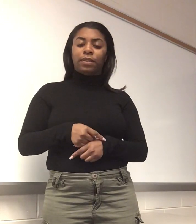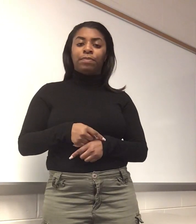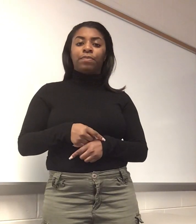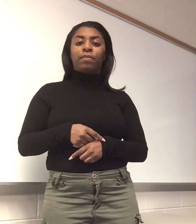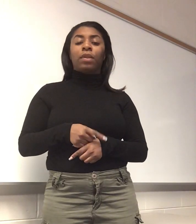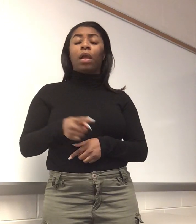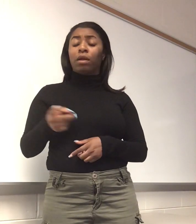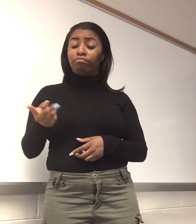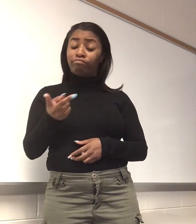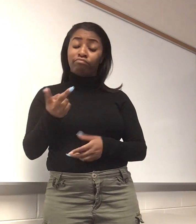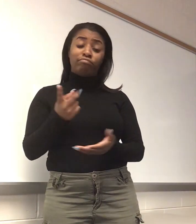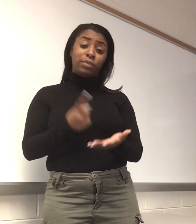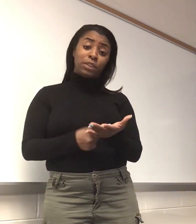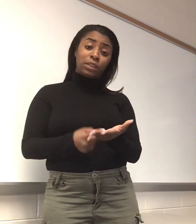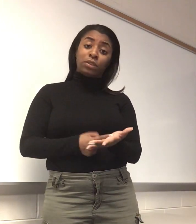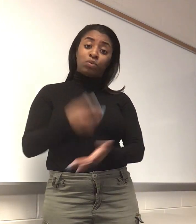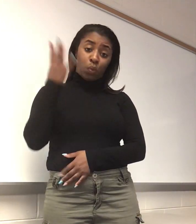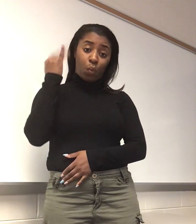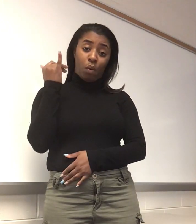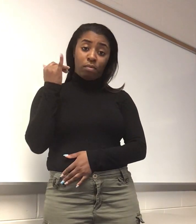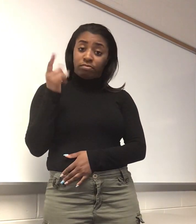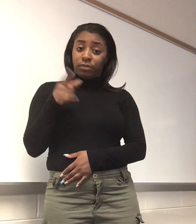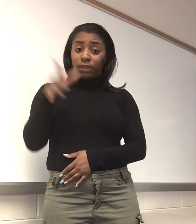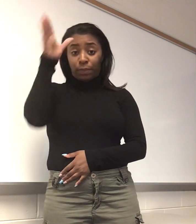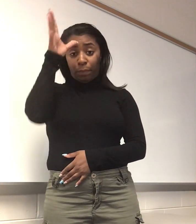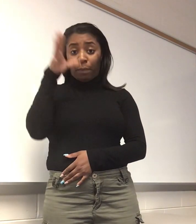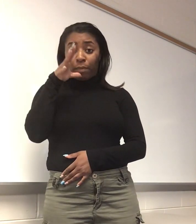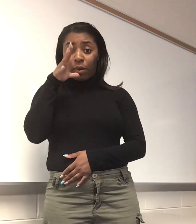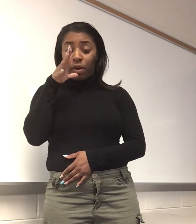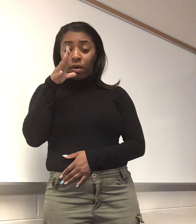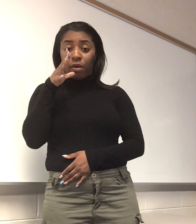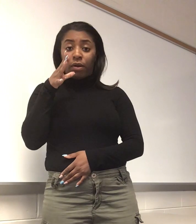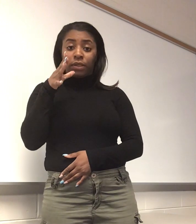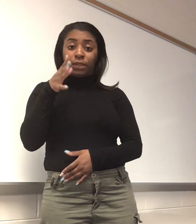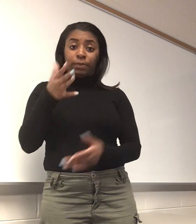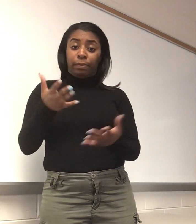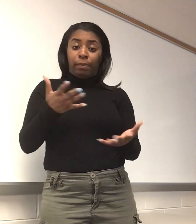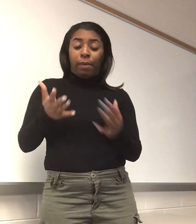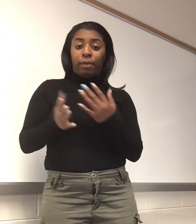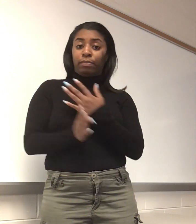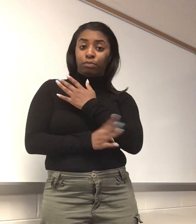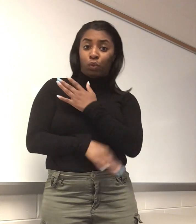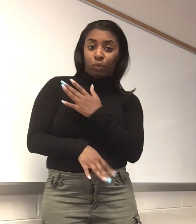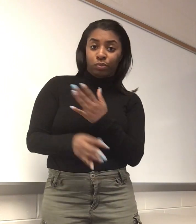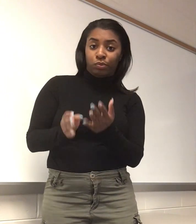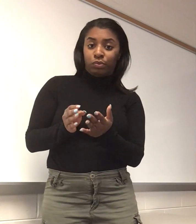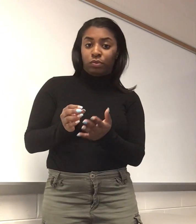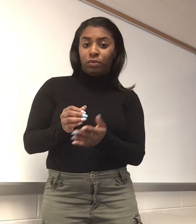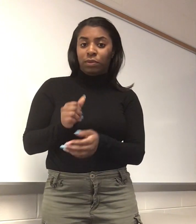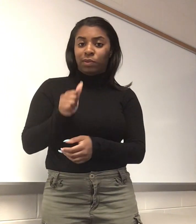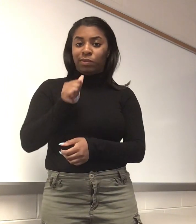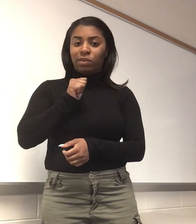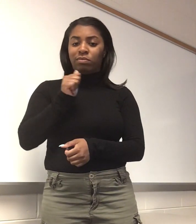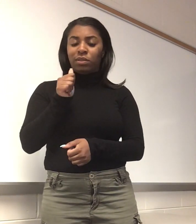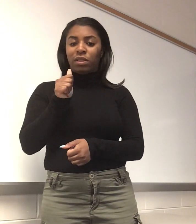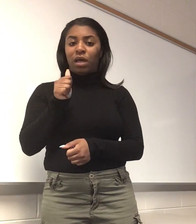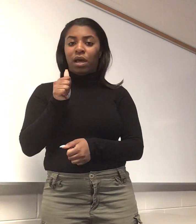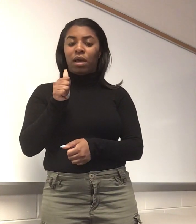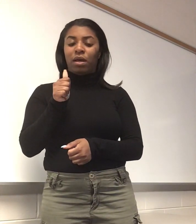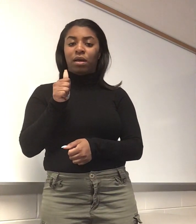his station in life, his socioeconomic status, he may not be noble, okay? May be kind of lowly or ridiculous or silly.